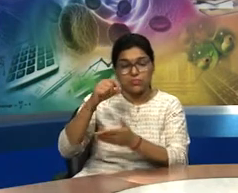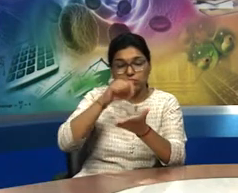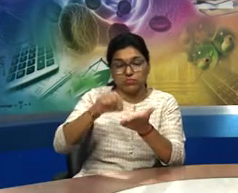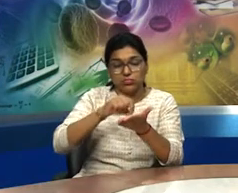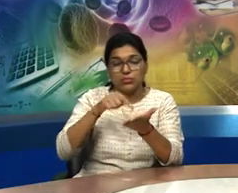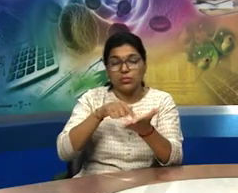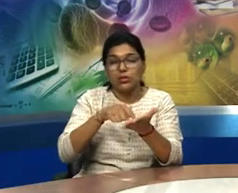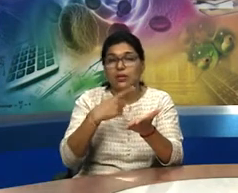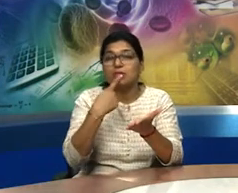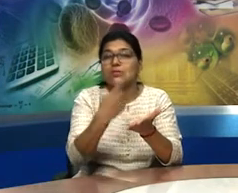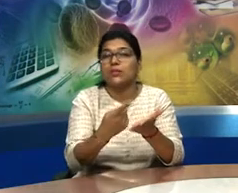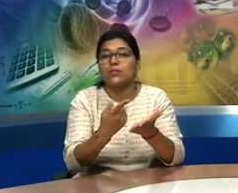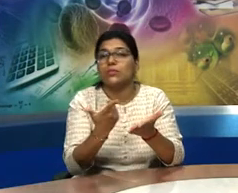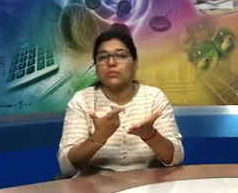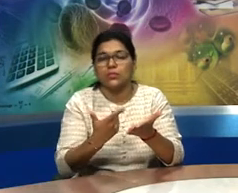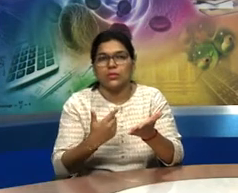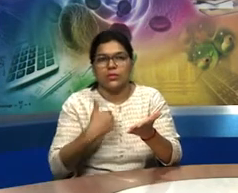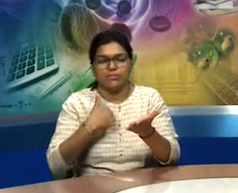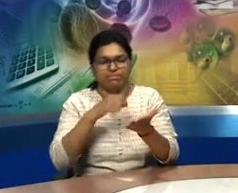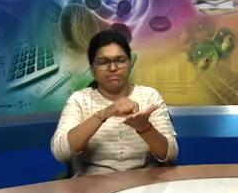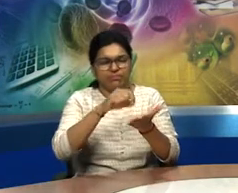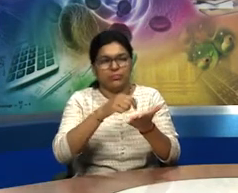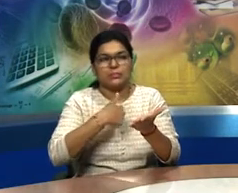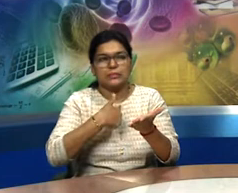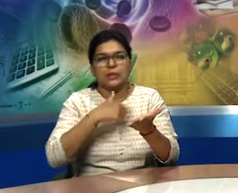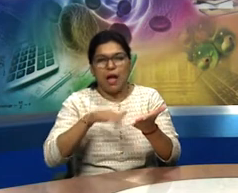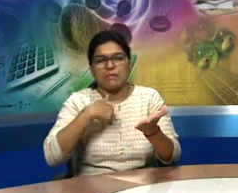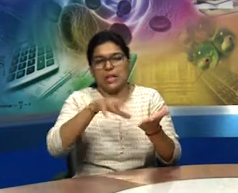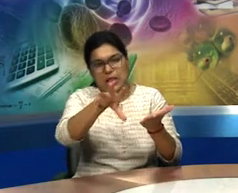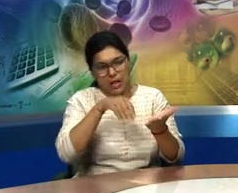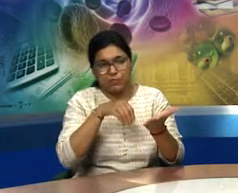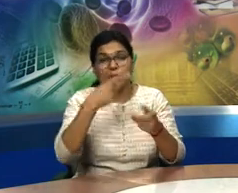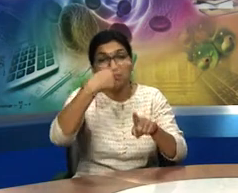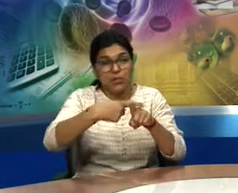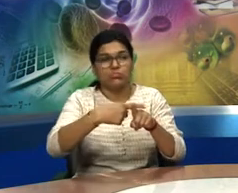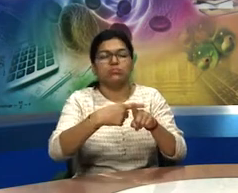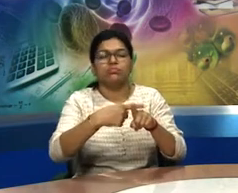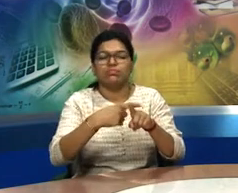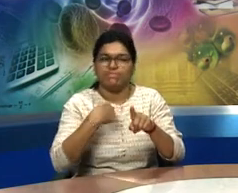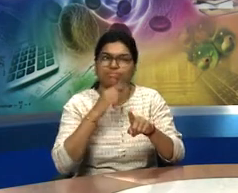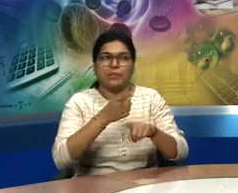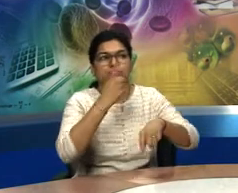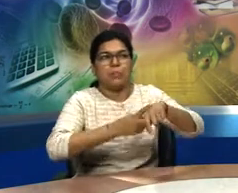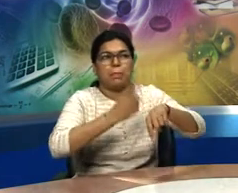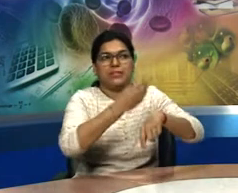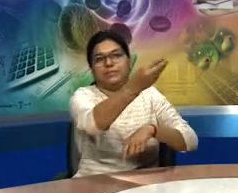In this note which he has written, he not only did the confession about his